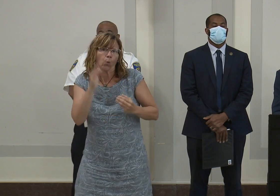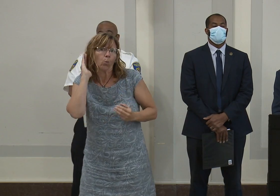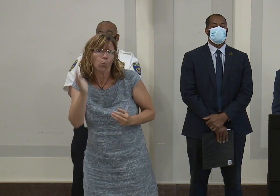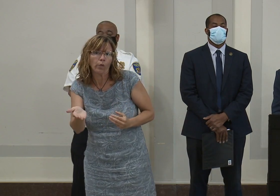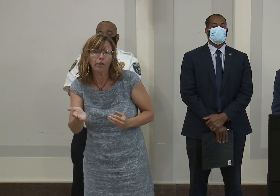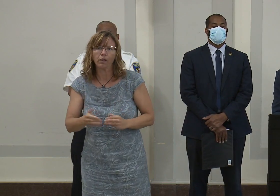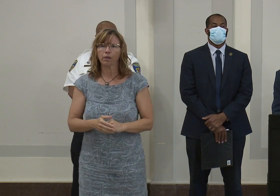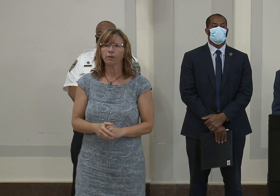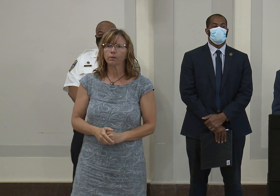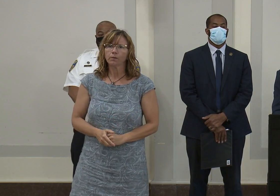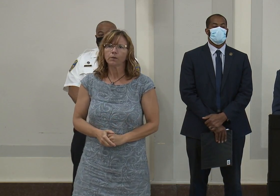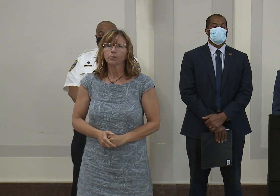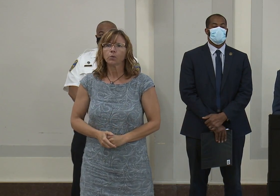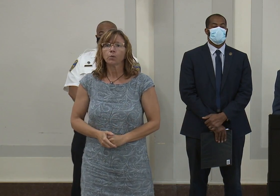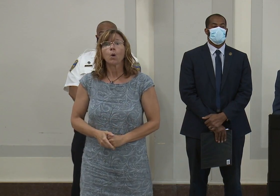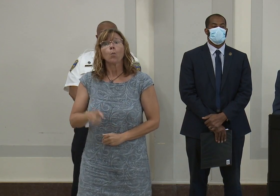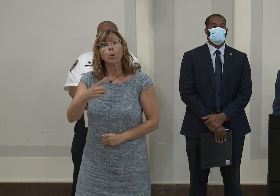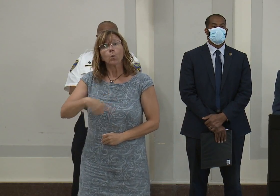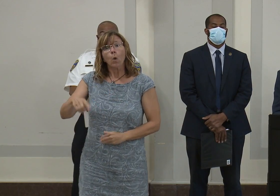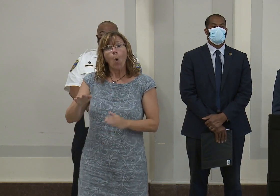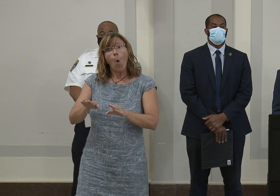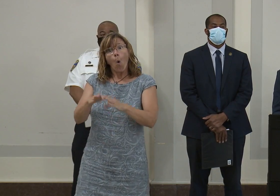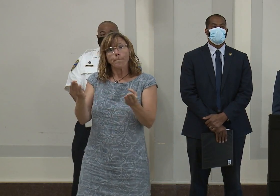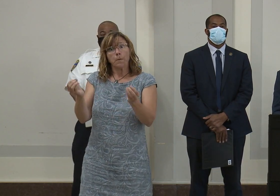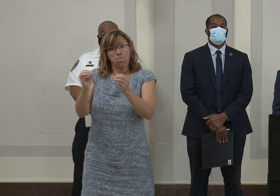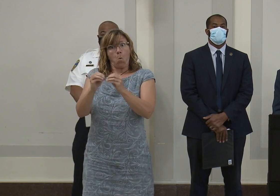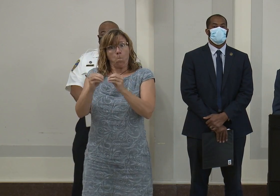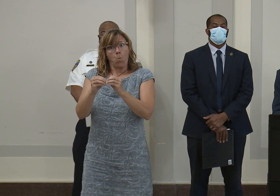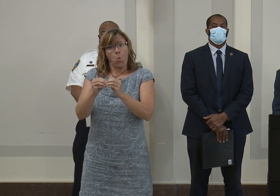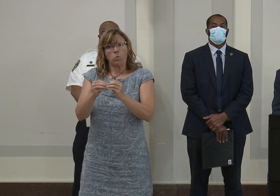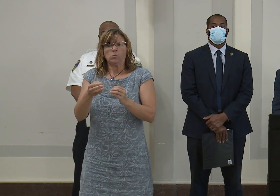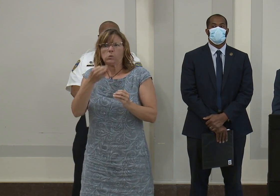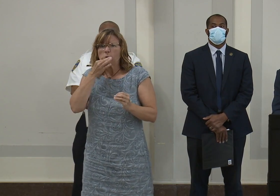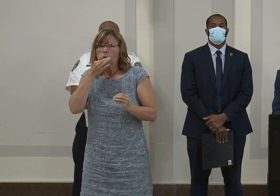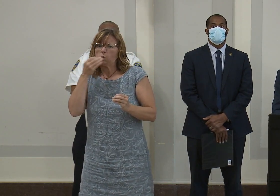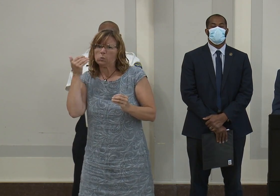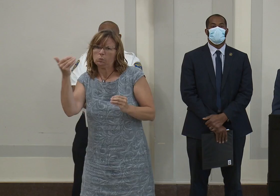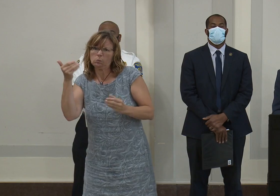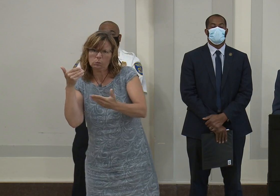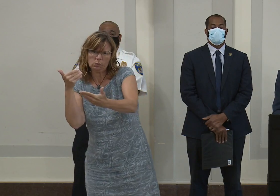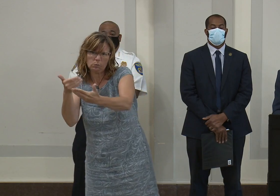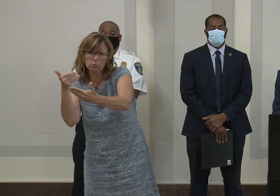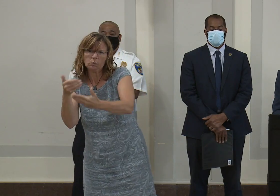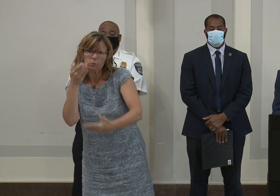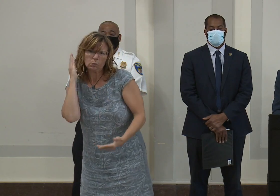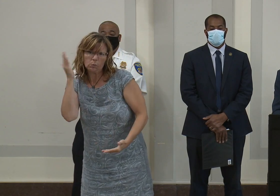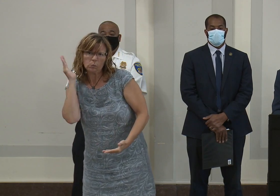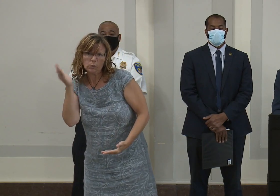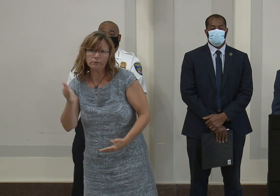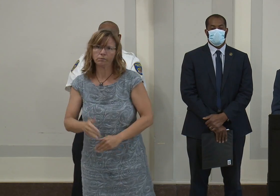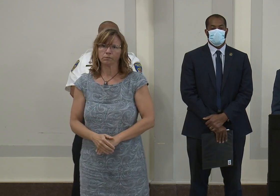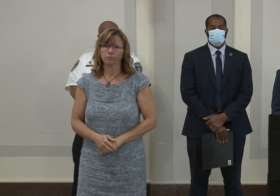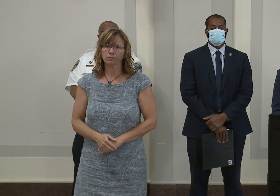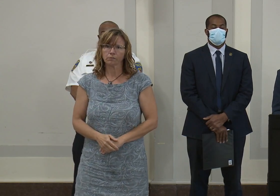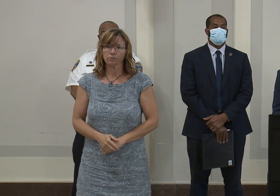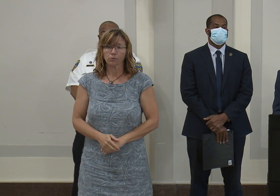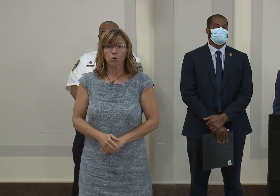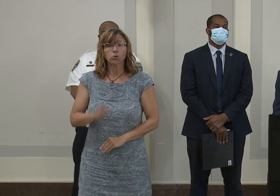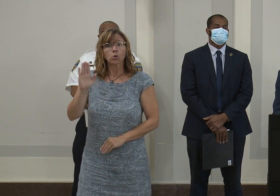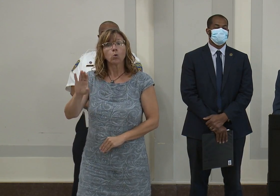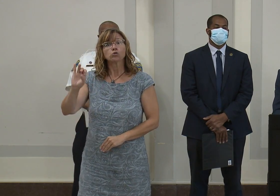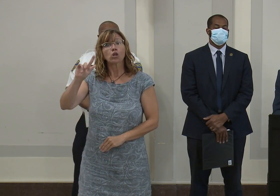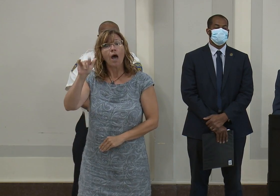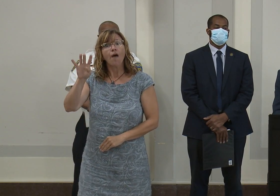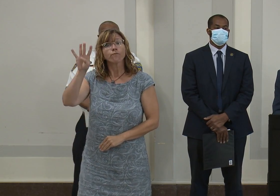near future. And now I'd like to switch gears just a little. We all know that the 4th of July fireworks display has been a staple